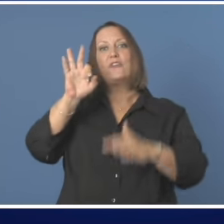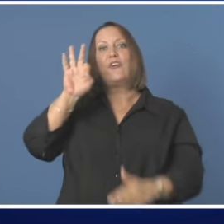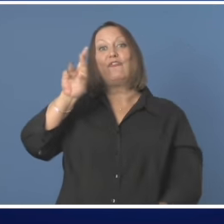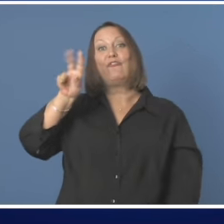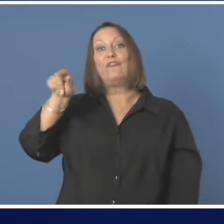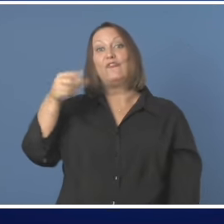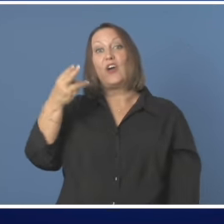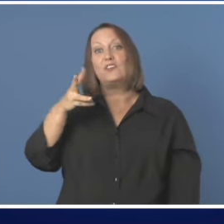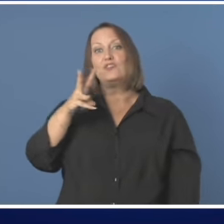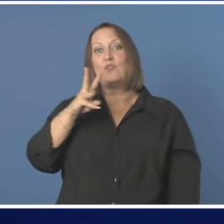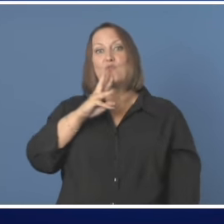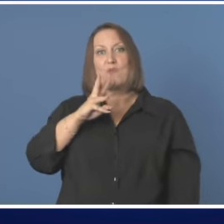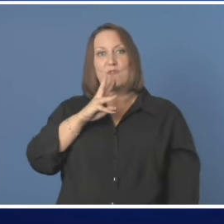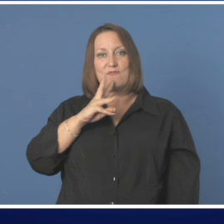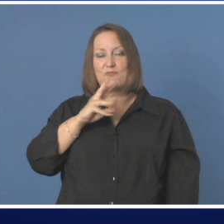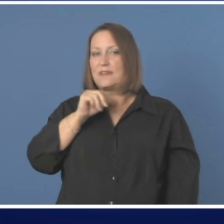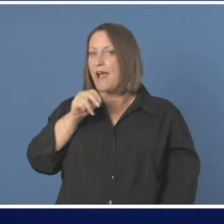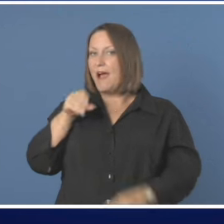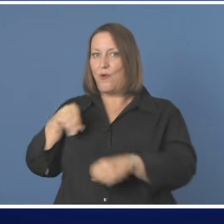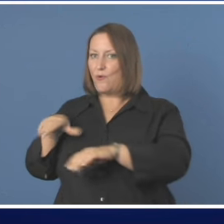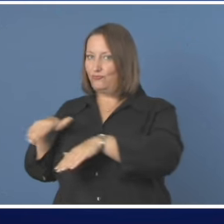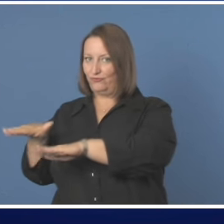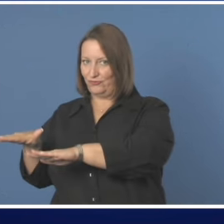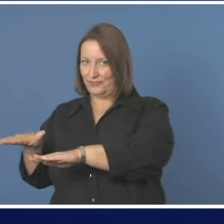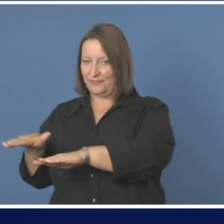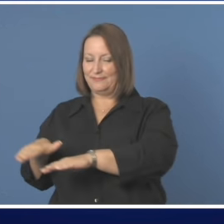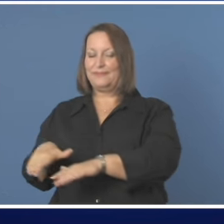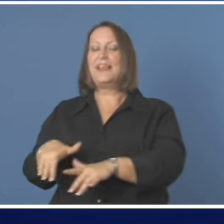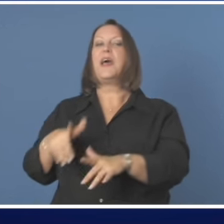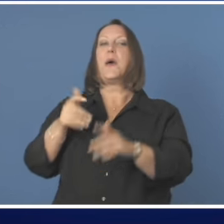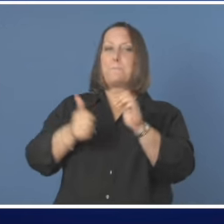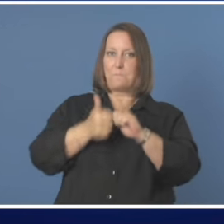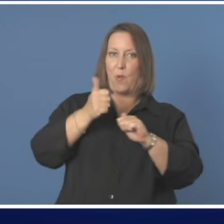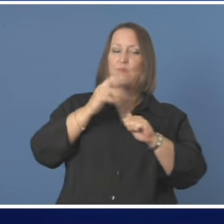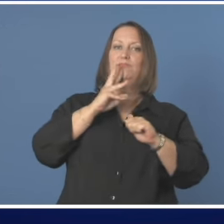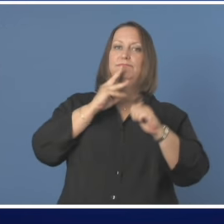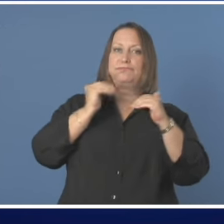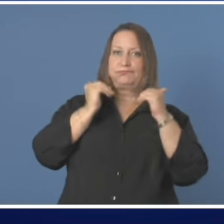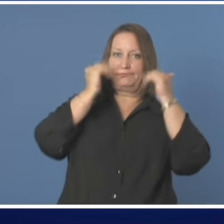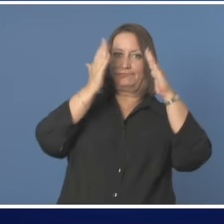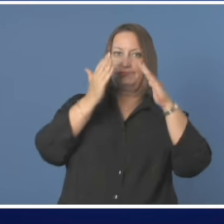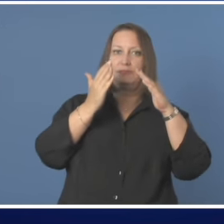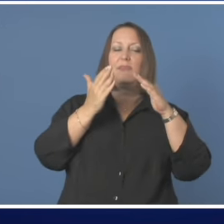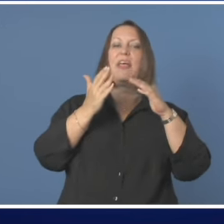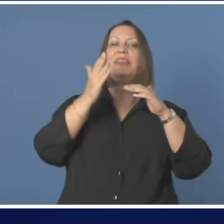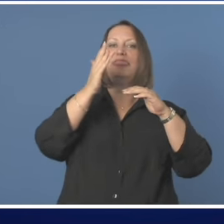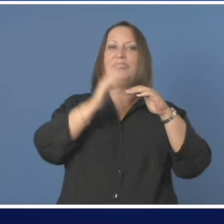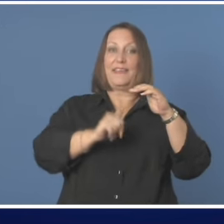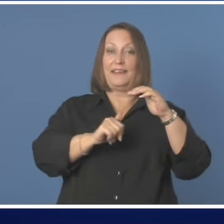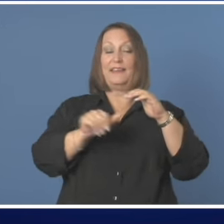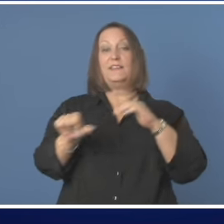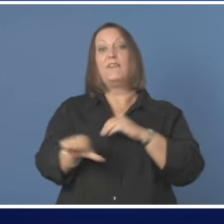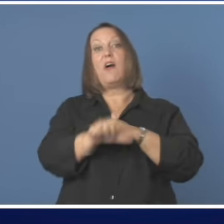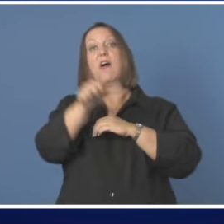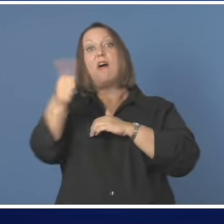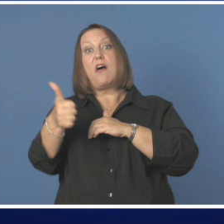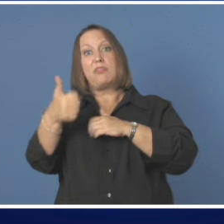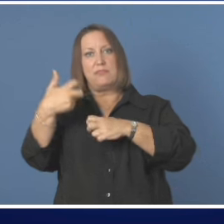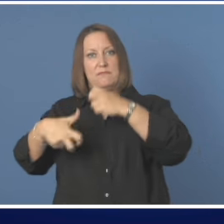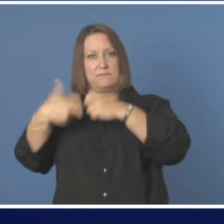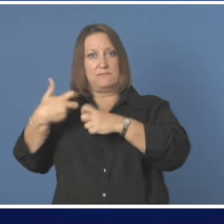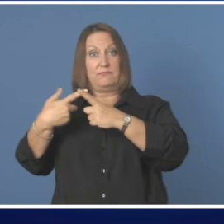freshwater inland flooding associated with land-falling tropical cyclones than from